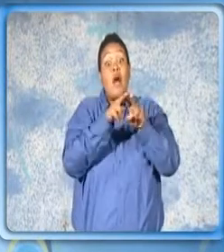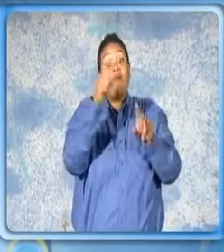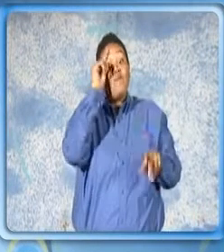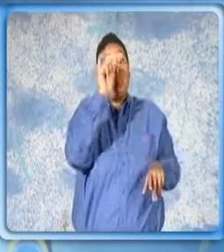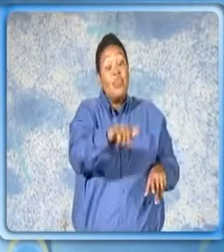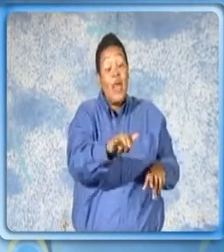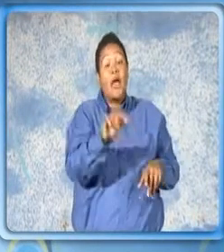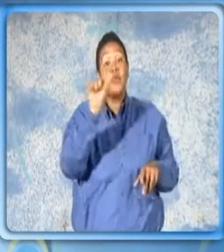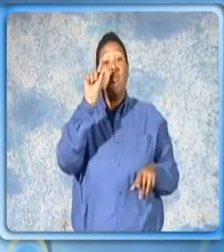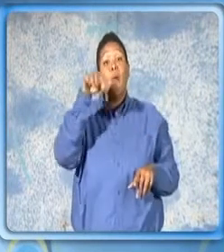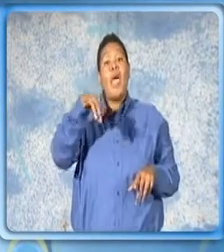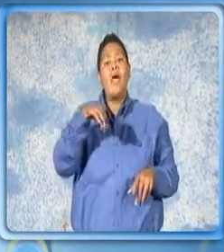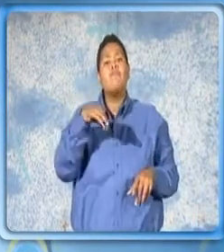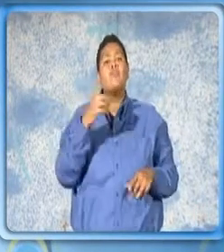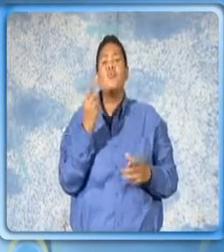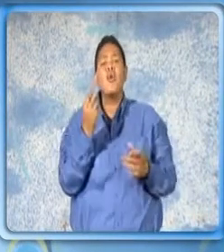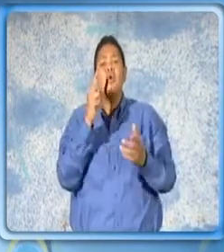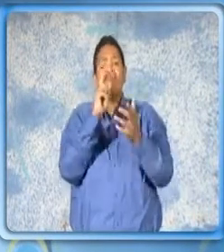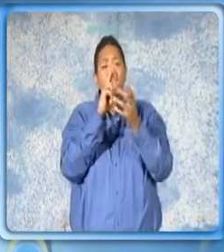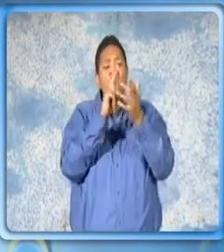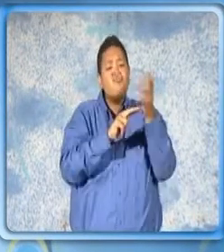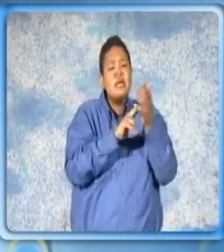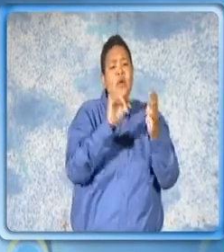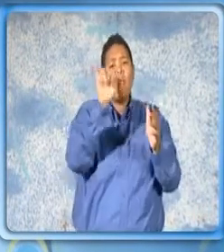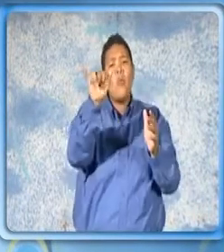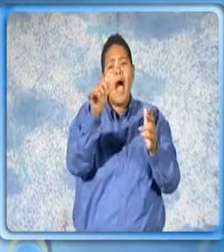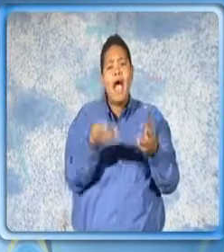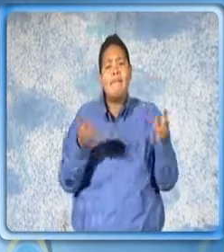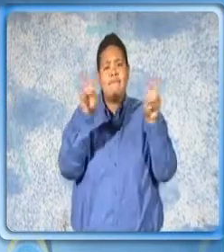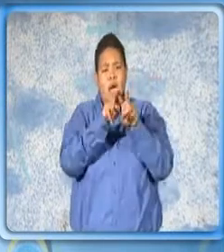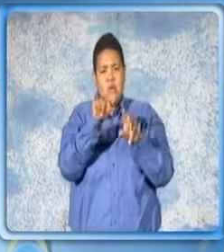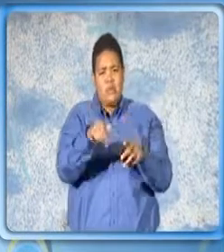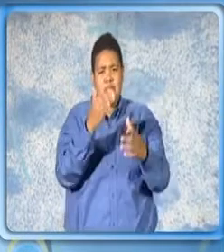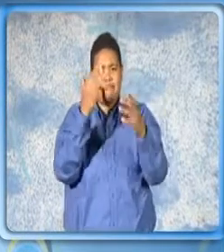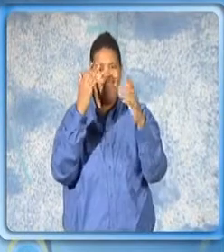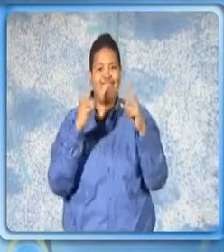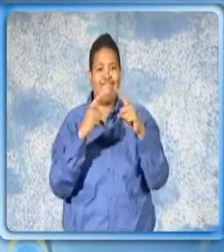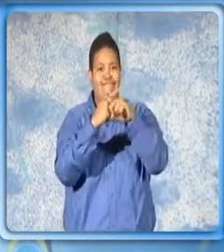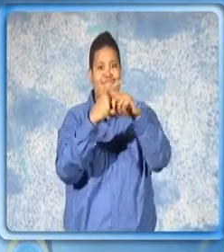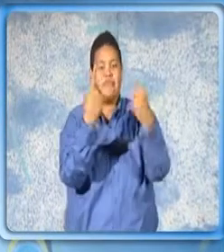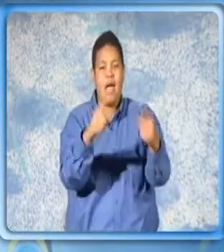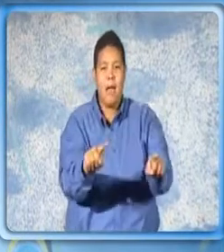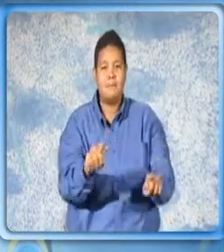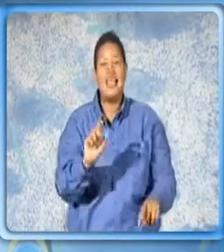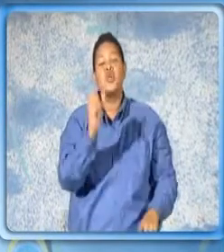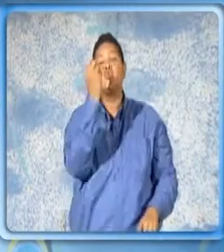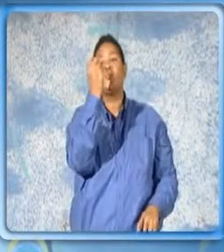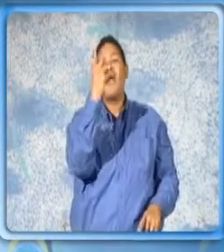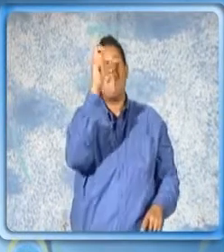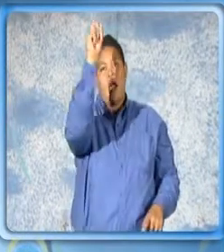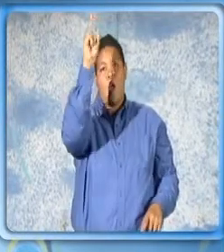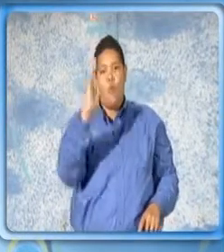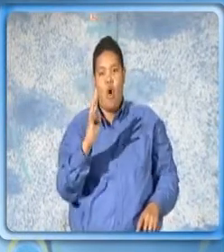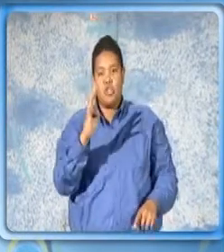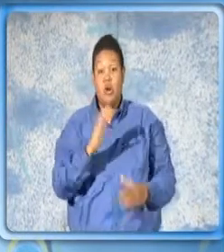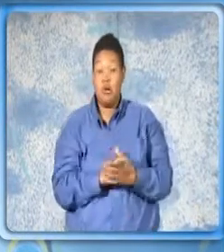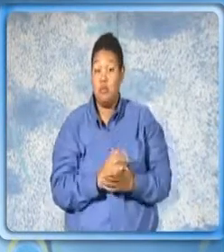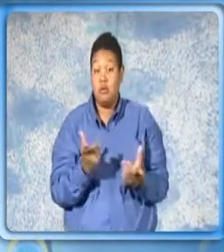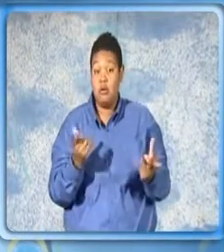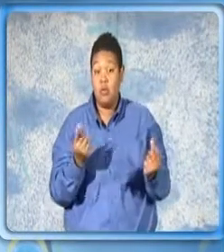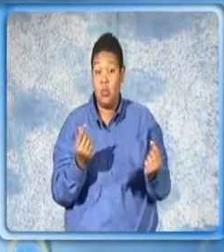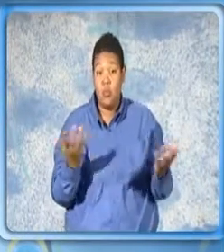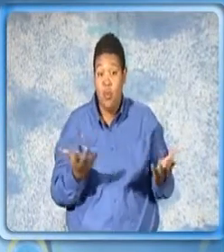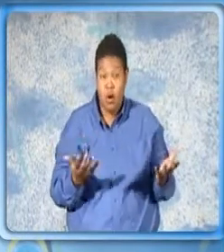is found by reading off the y value at this intersection. This is 12.25. Therefore,